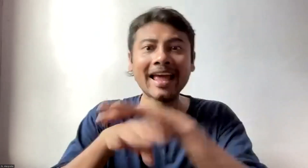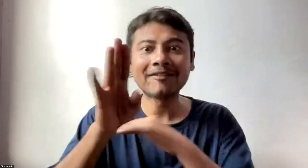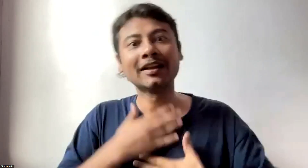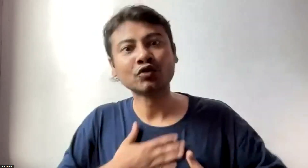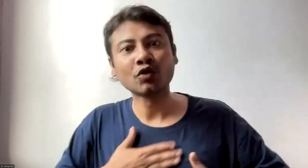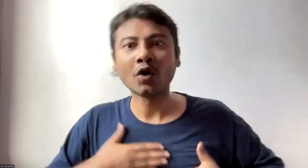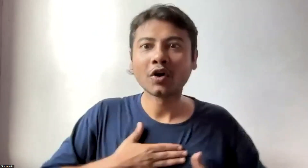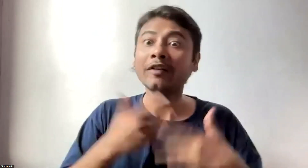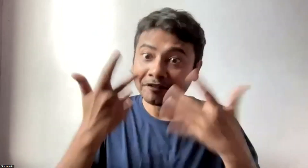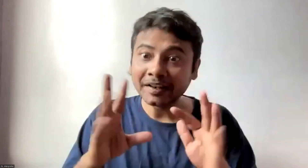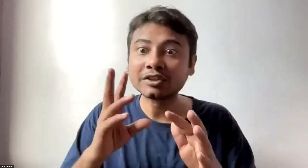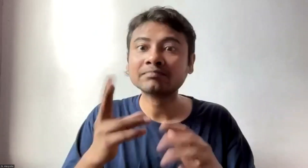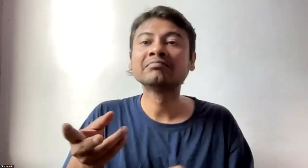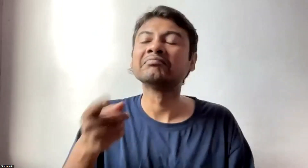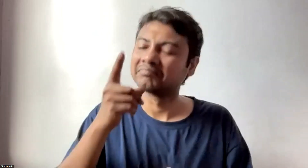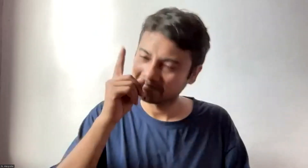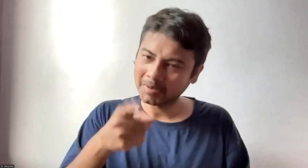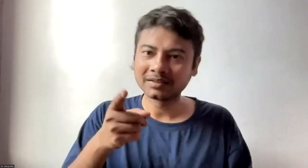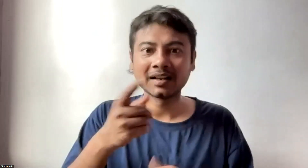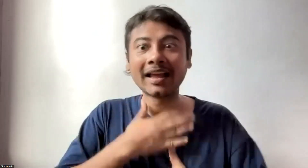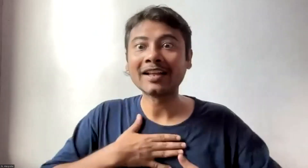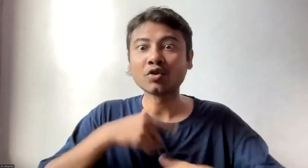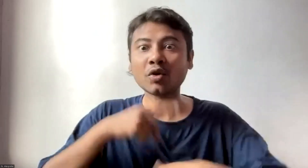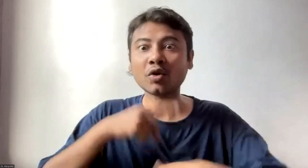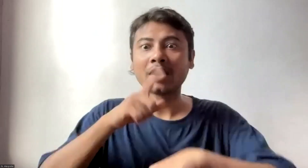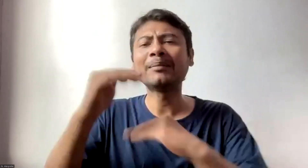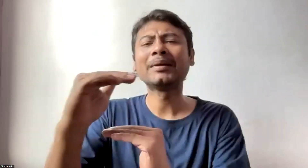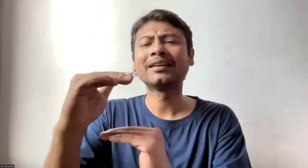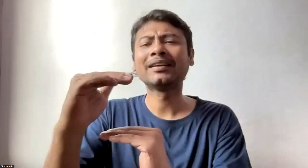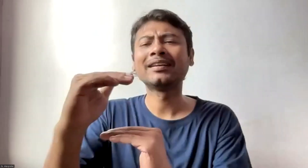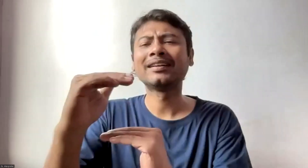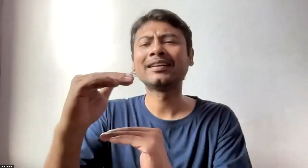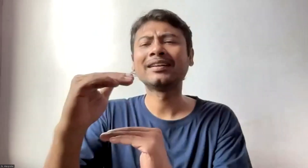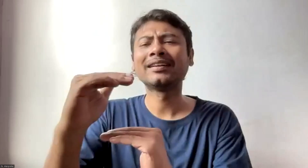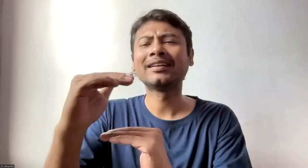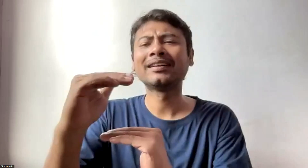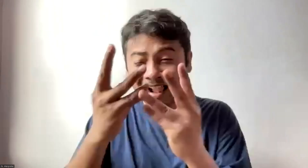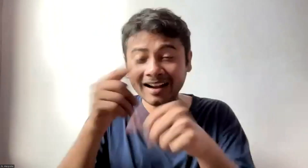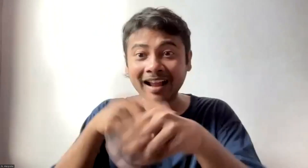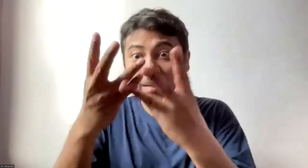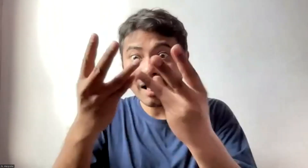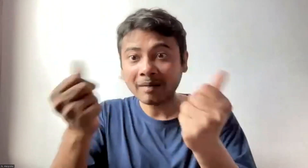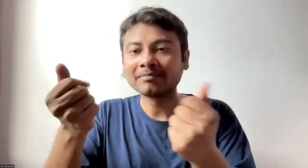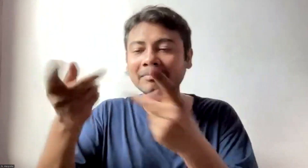And then again, after when that period of enjoyment is over, he will again come back to earth.